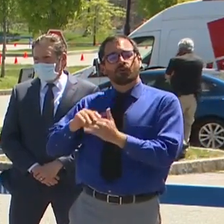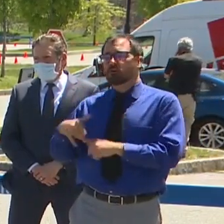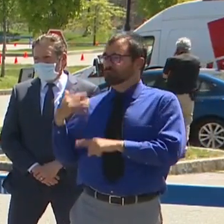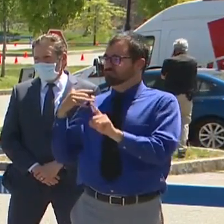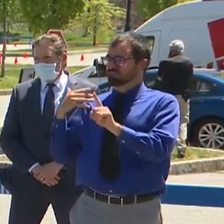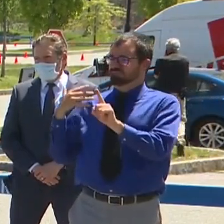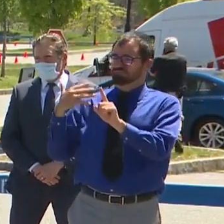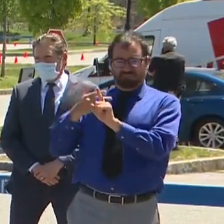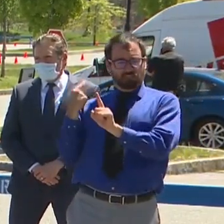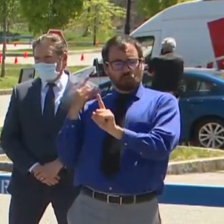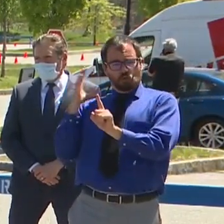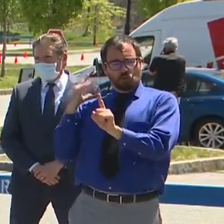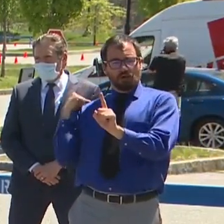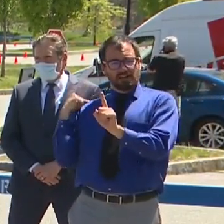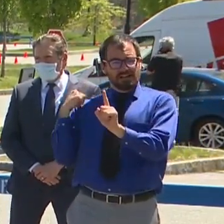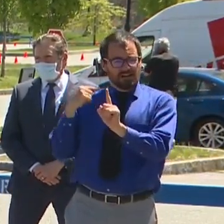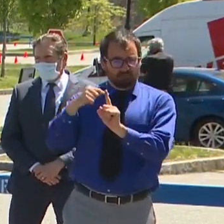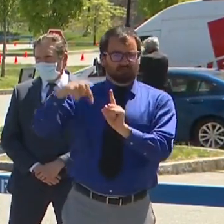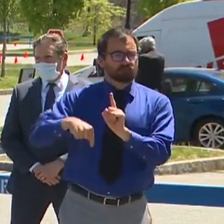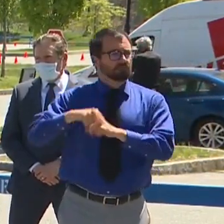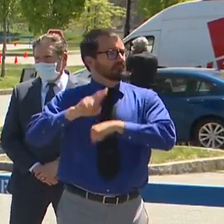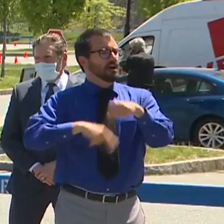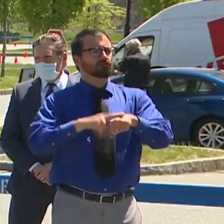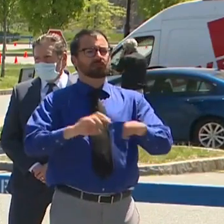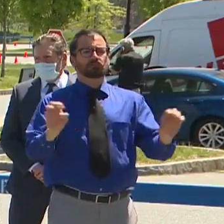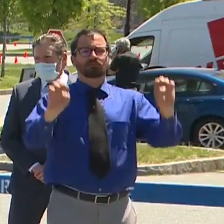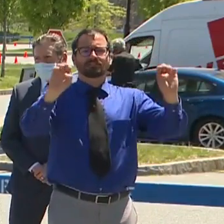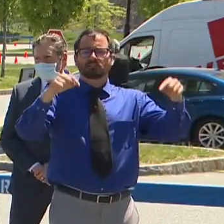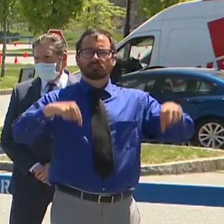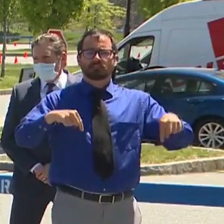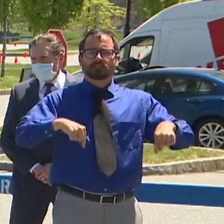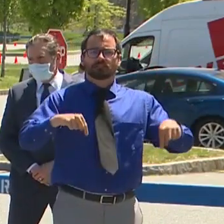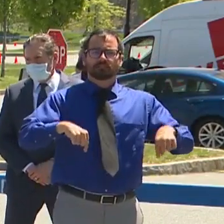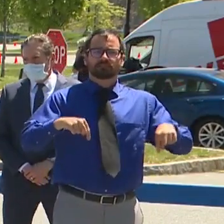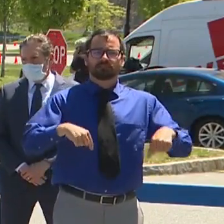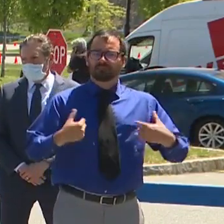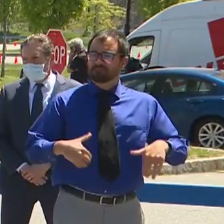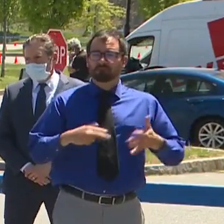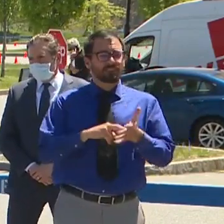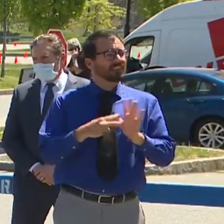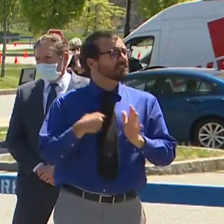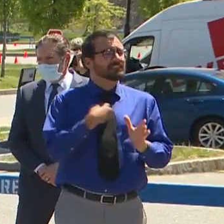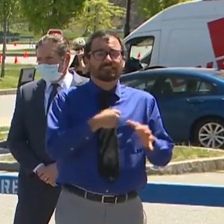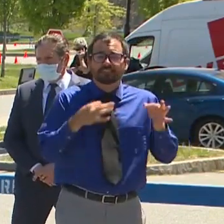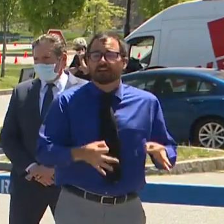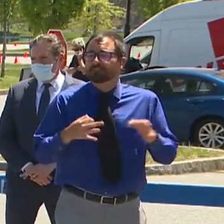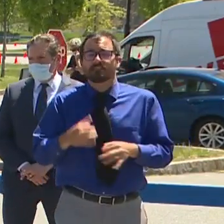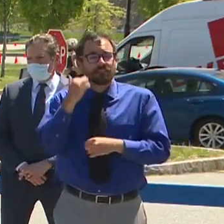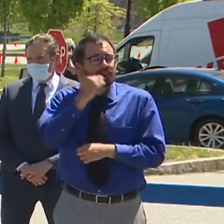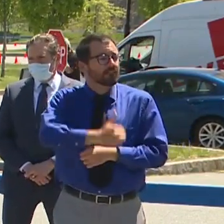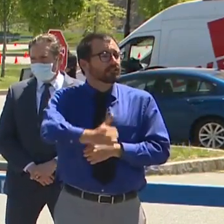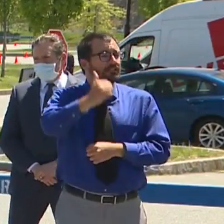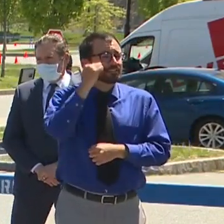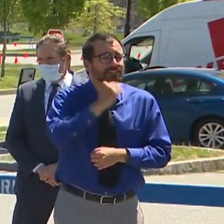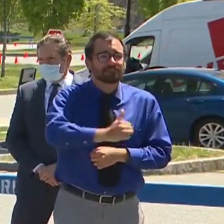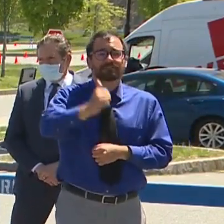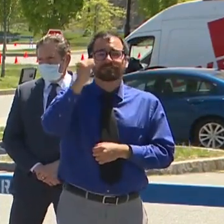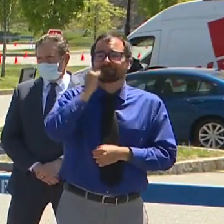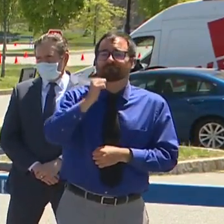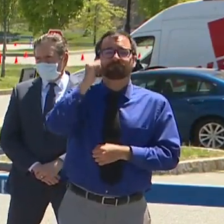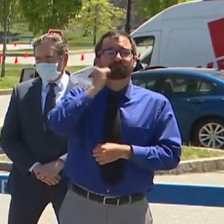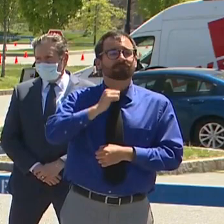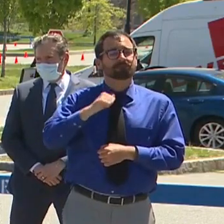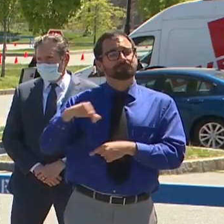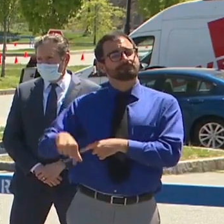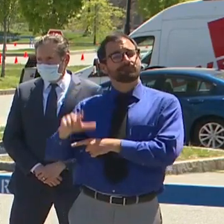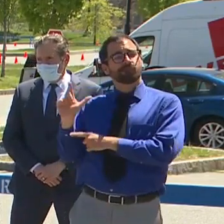daily. It's no surprise Lawrence has been a hot spot for this virus, and we've had community spread in our community